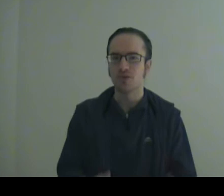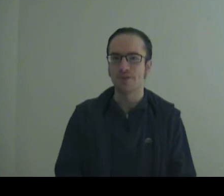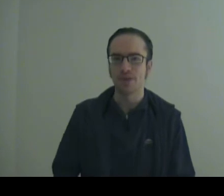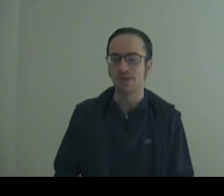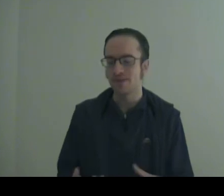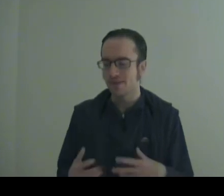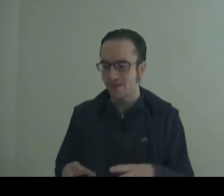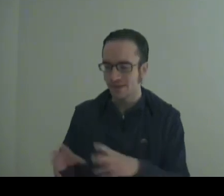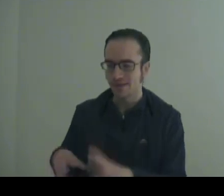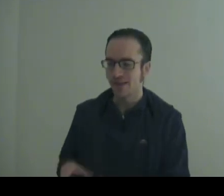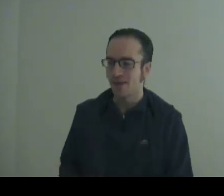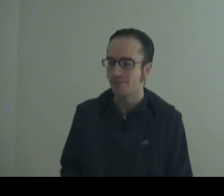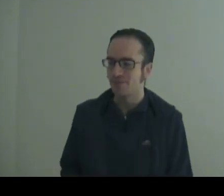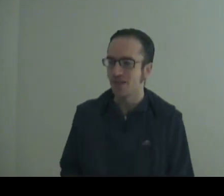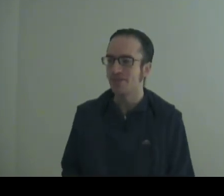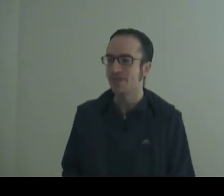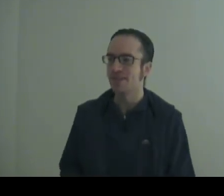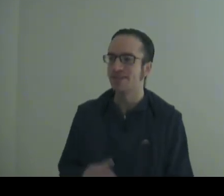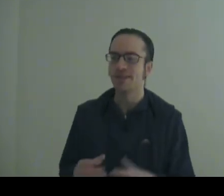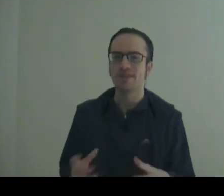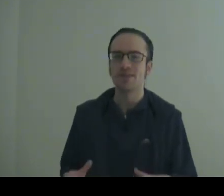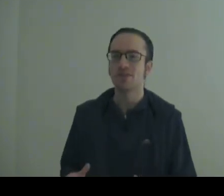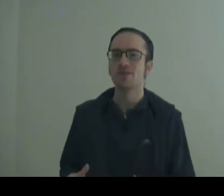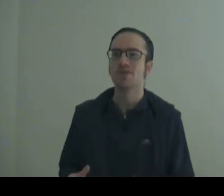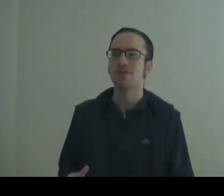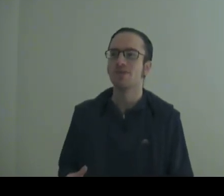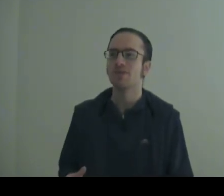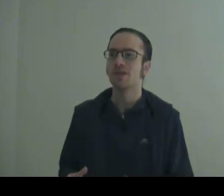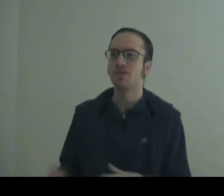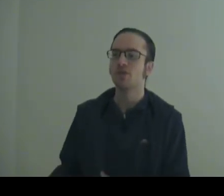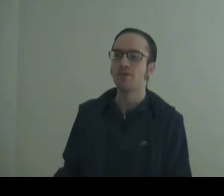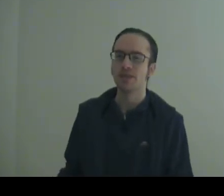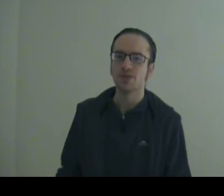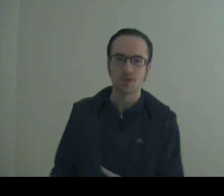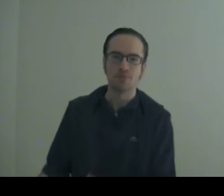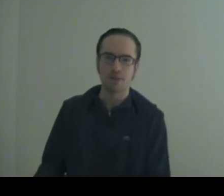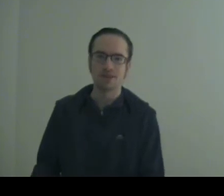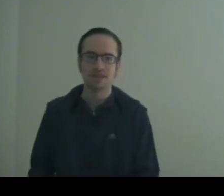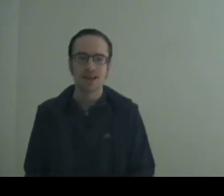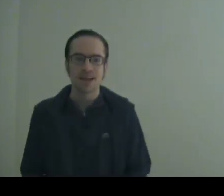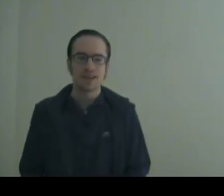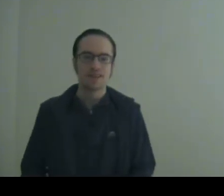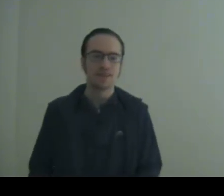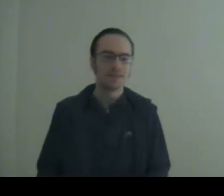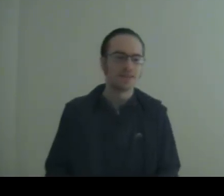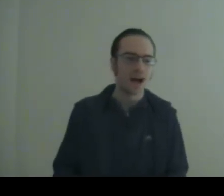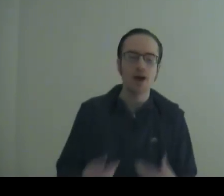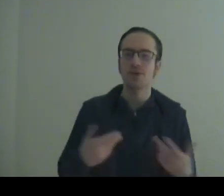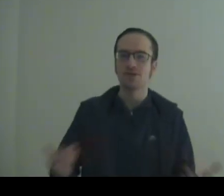Griffin, I'm changing these clones won't be your puppets. I will control